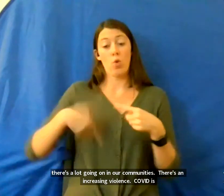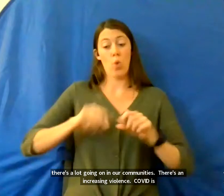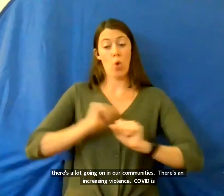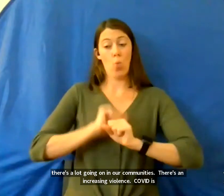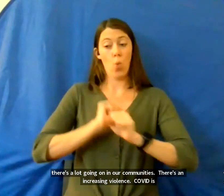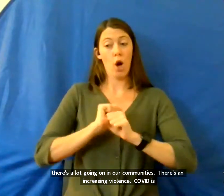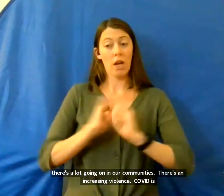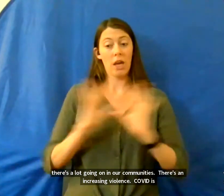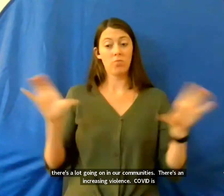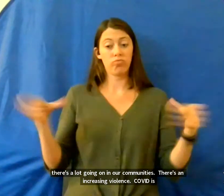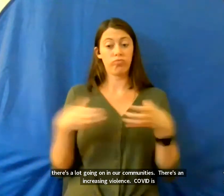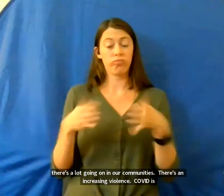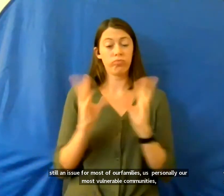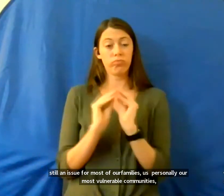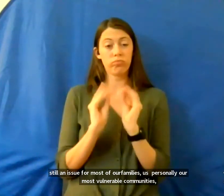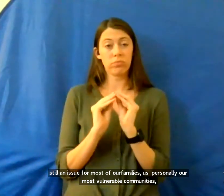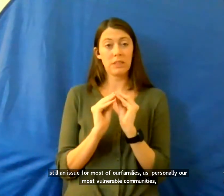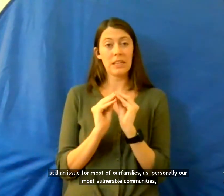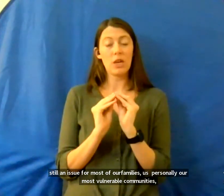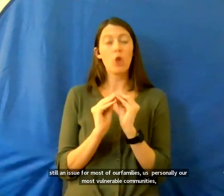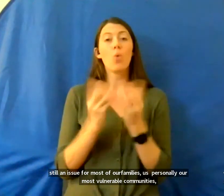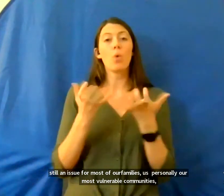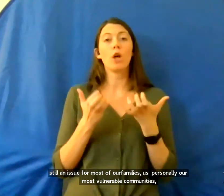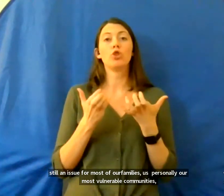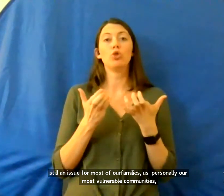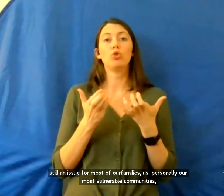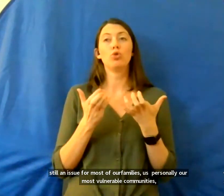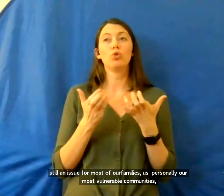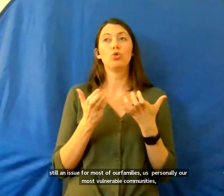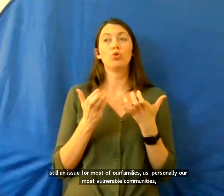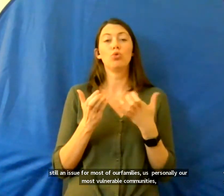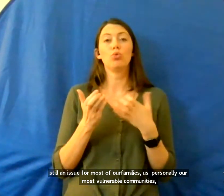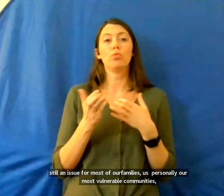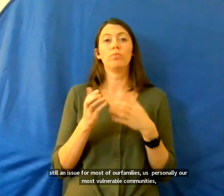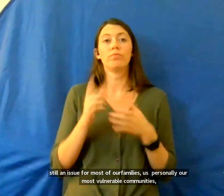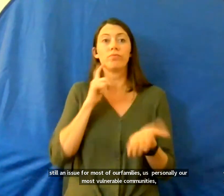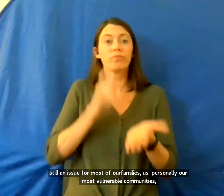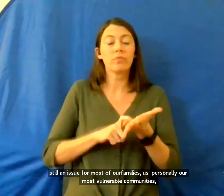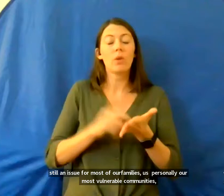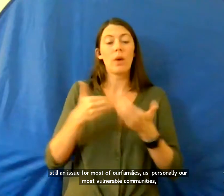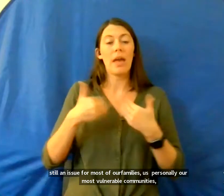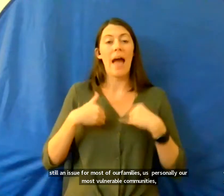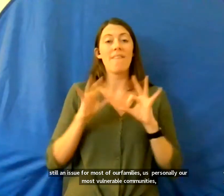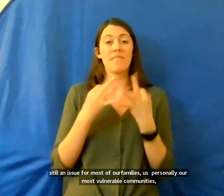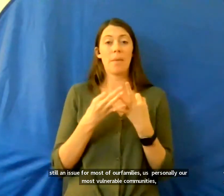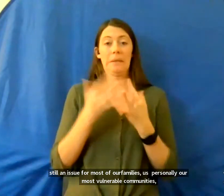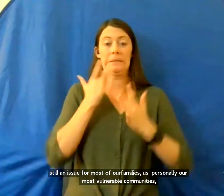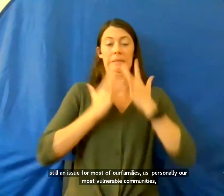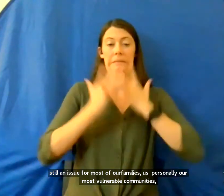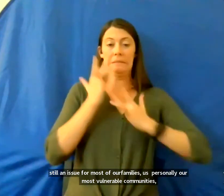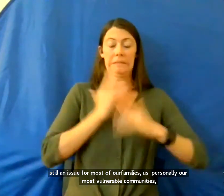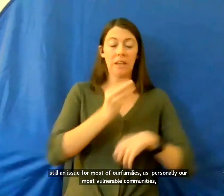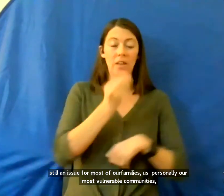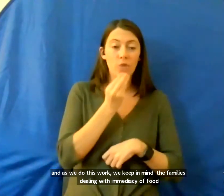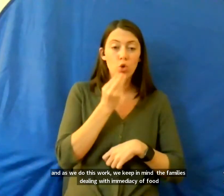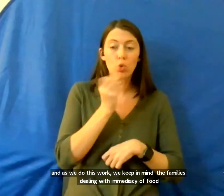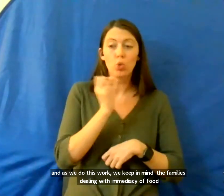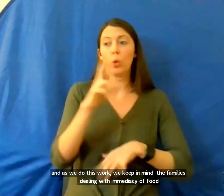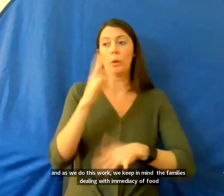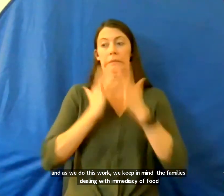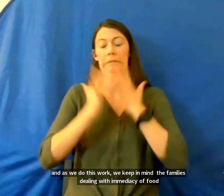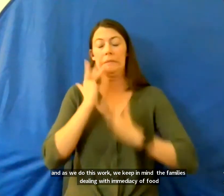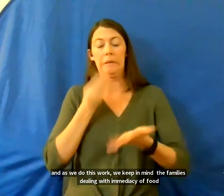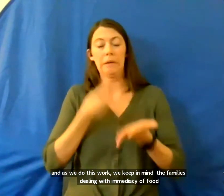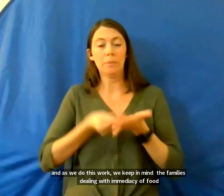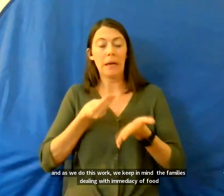families who are dealing with some immediacy of food insecurity and not having to work and being able to pay their rents, and a lot of fear